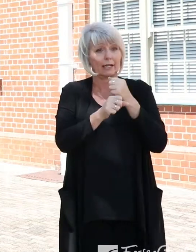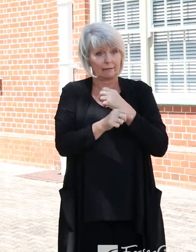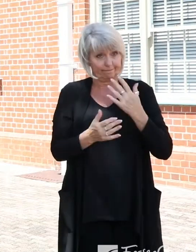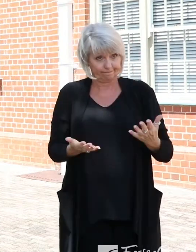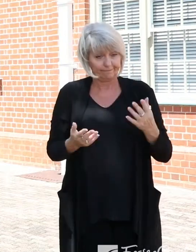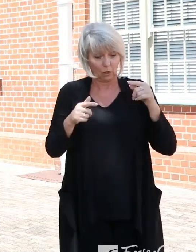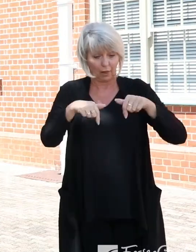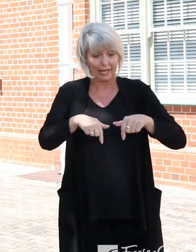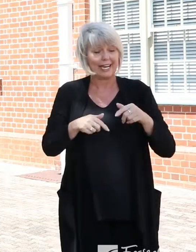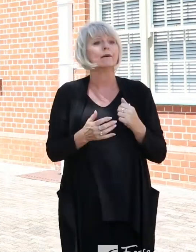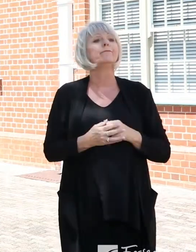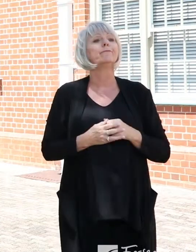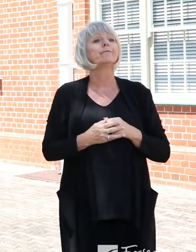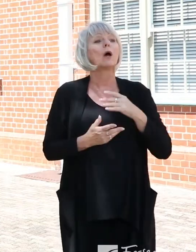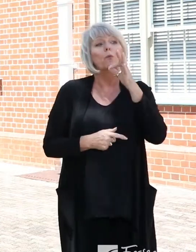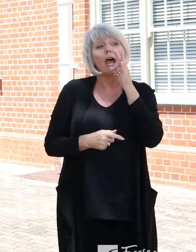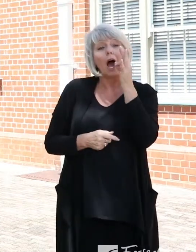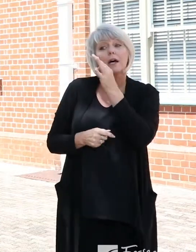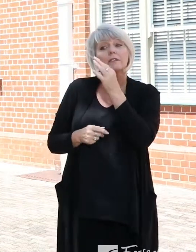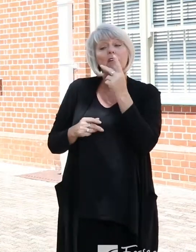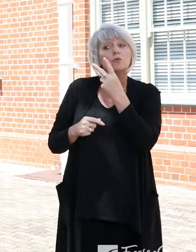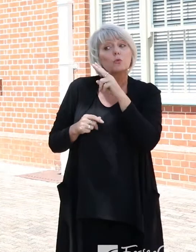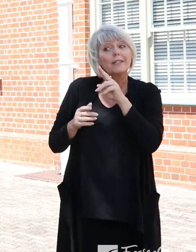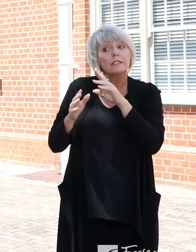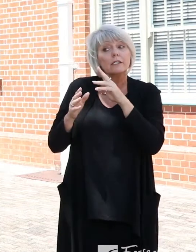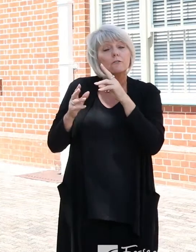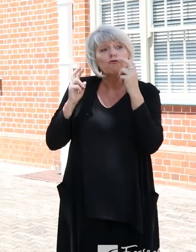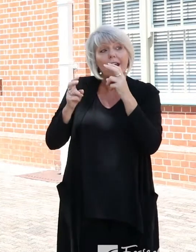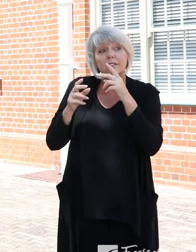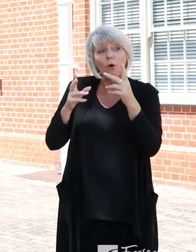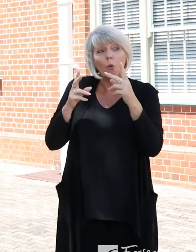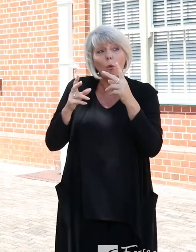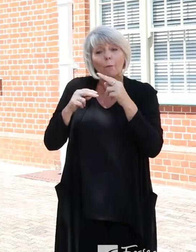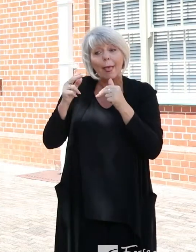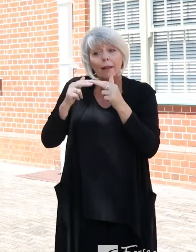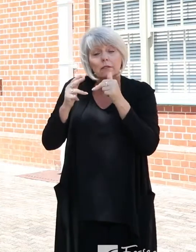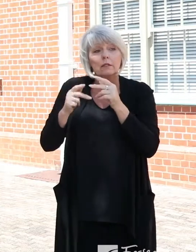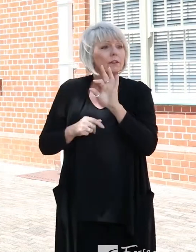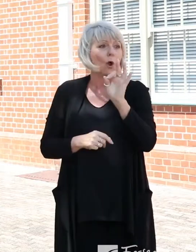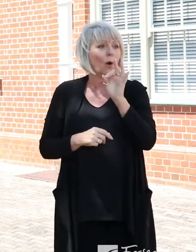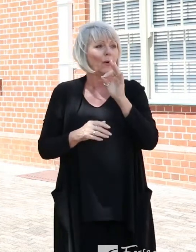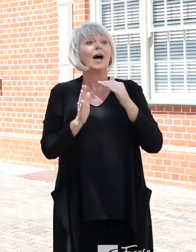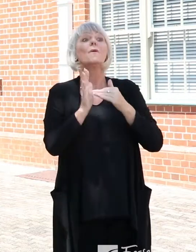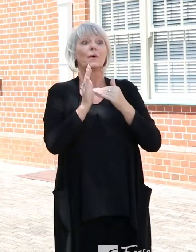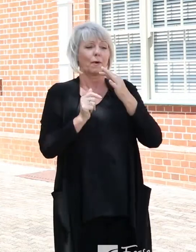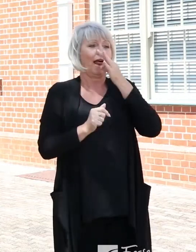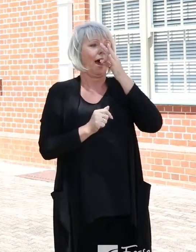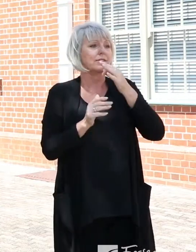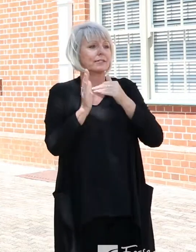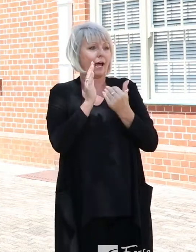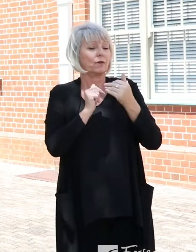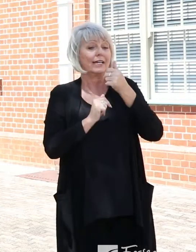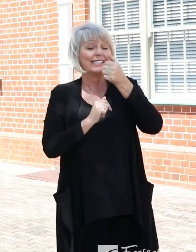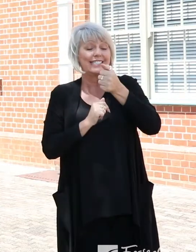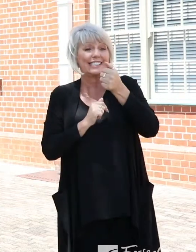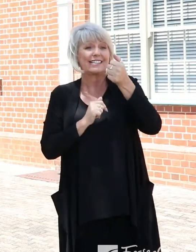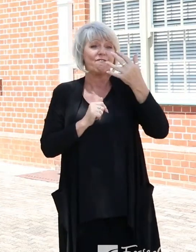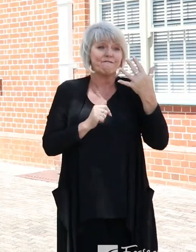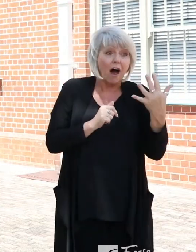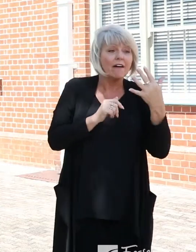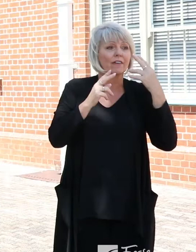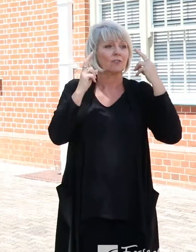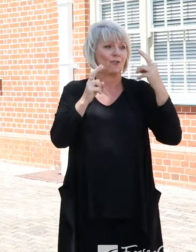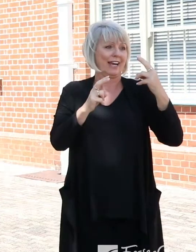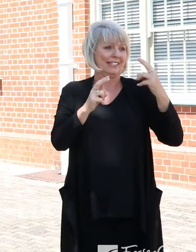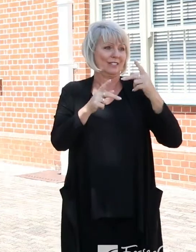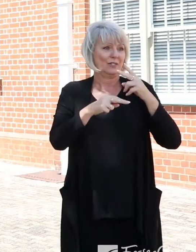to ask for 20 trains to be built. We will now be asking for 65 trains to be built. This is setting